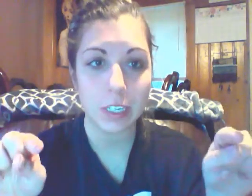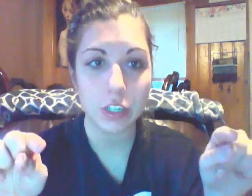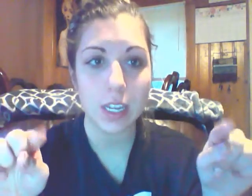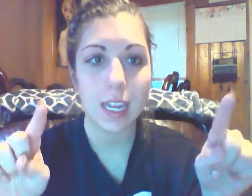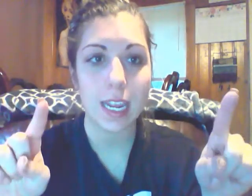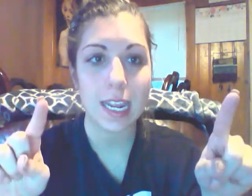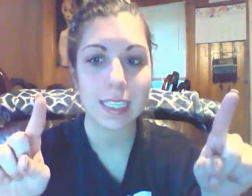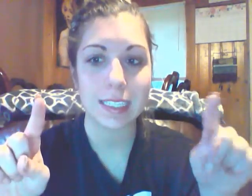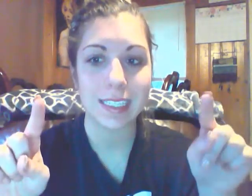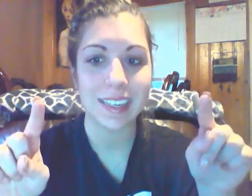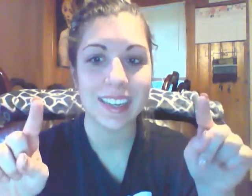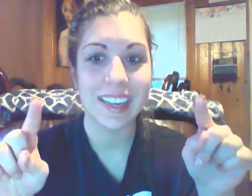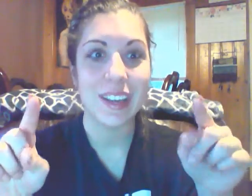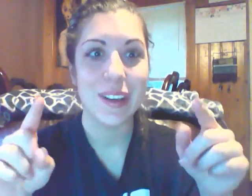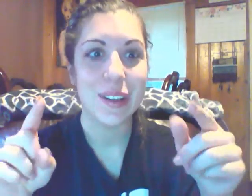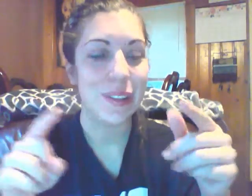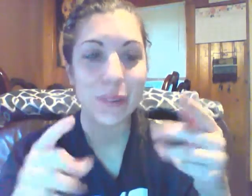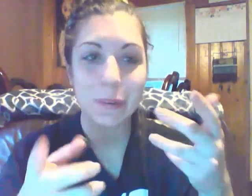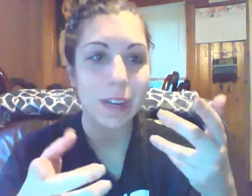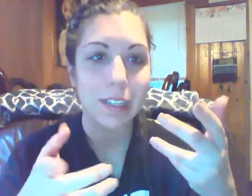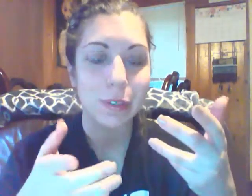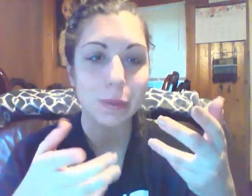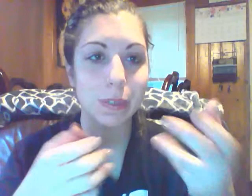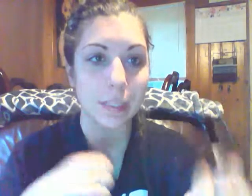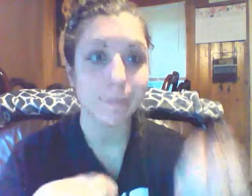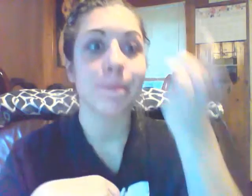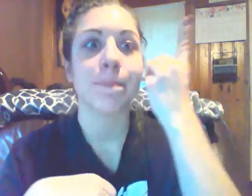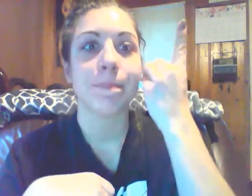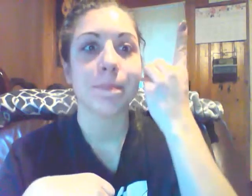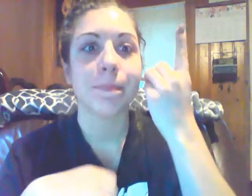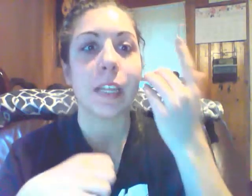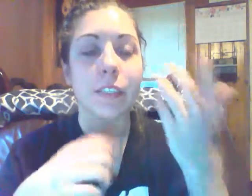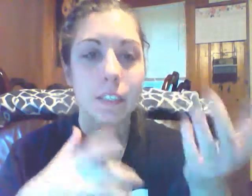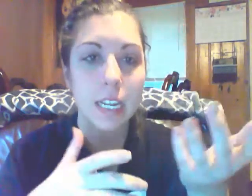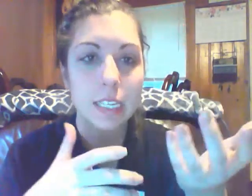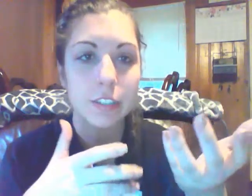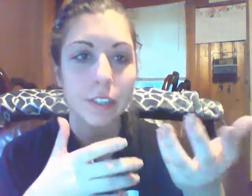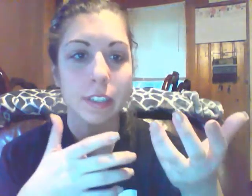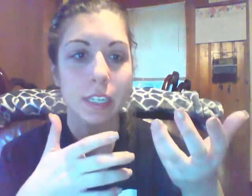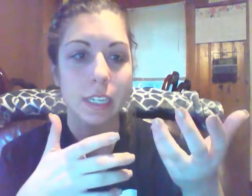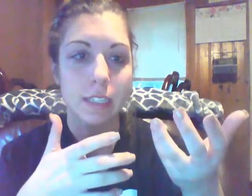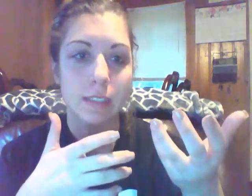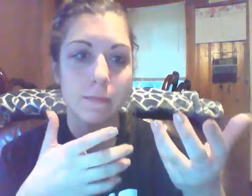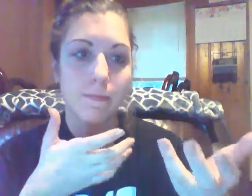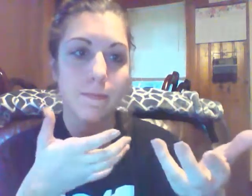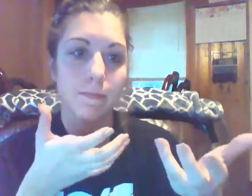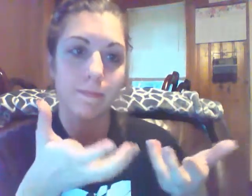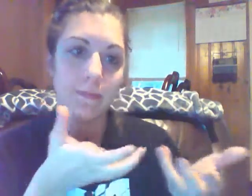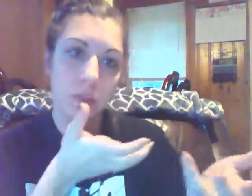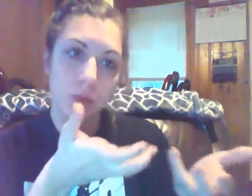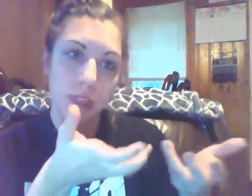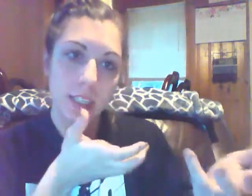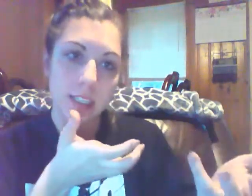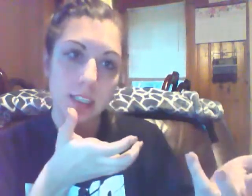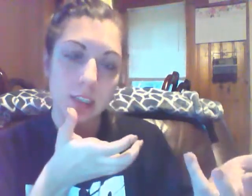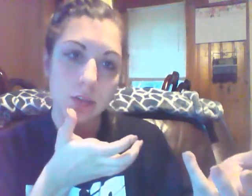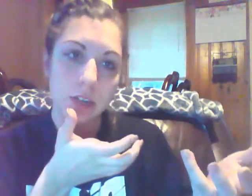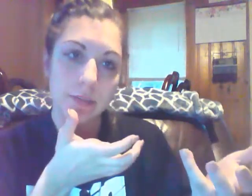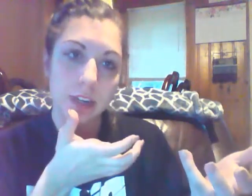language, and the only way to really understand each other is through this and trying to